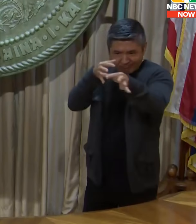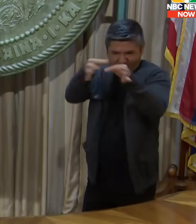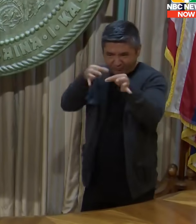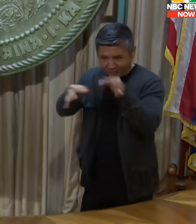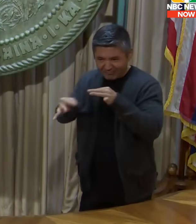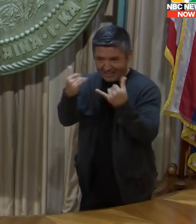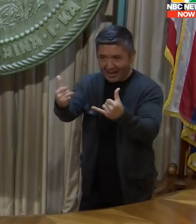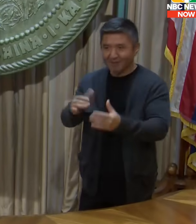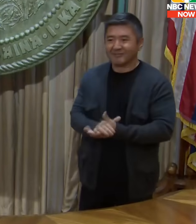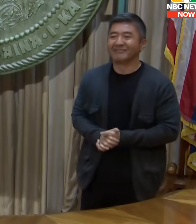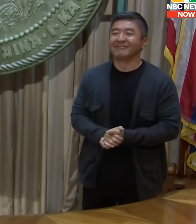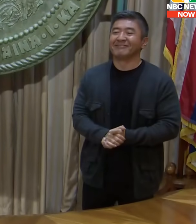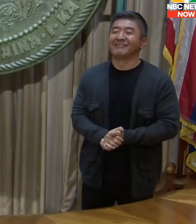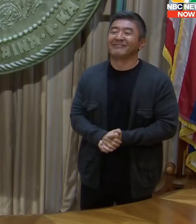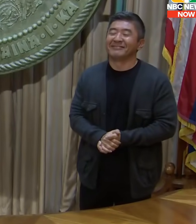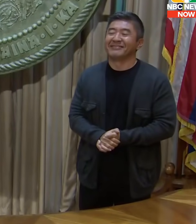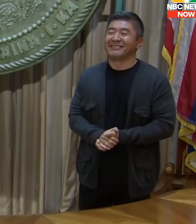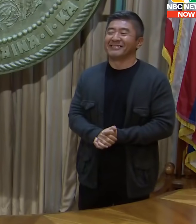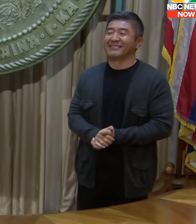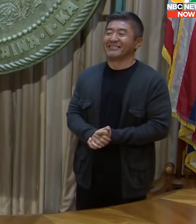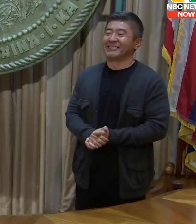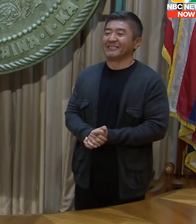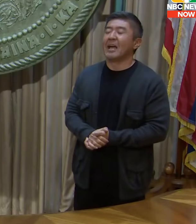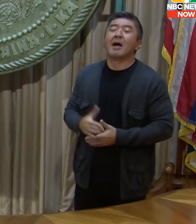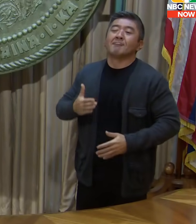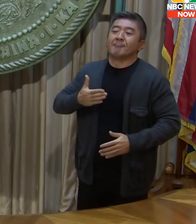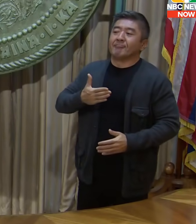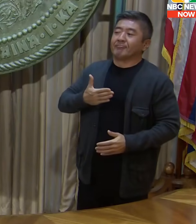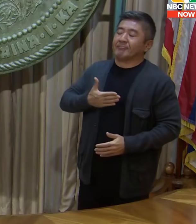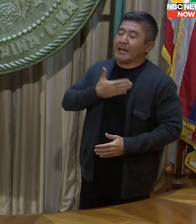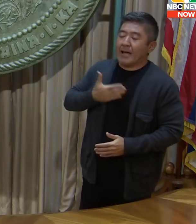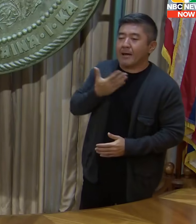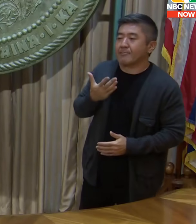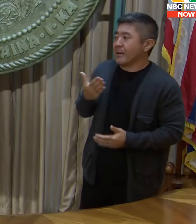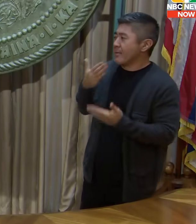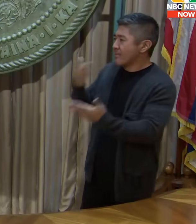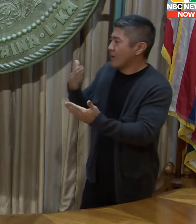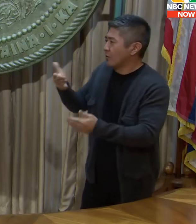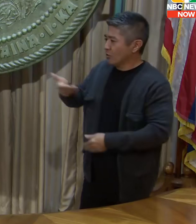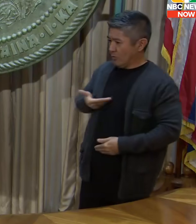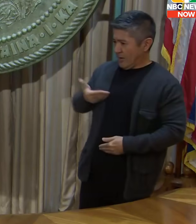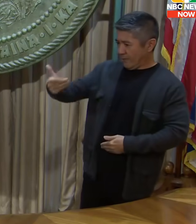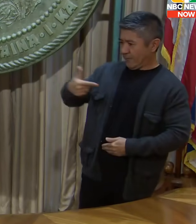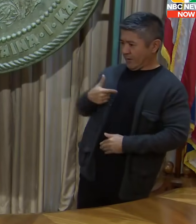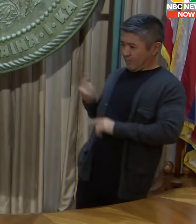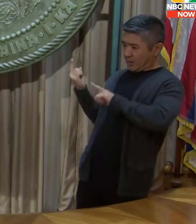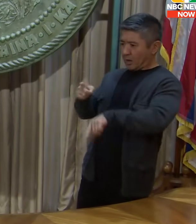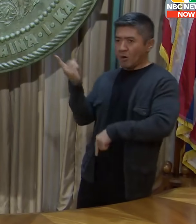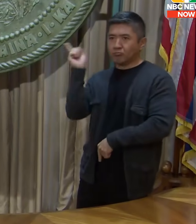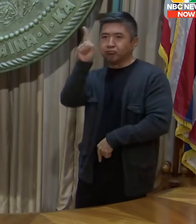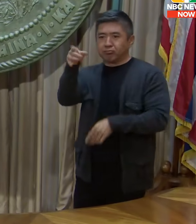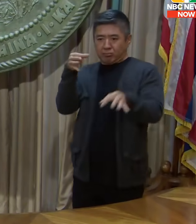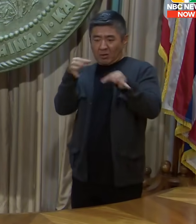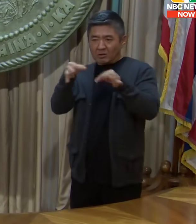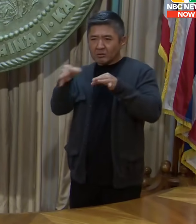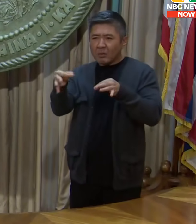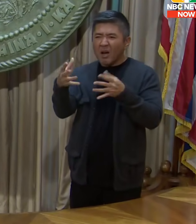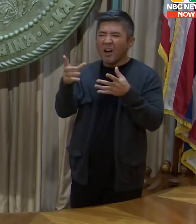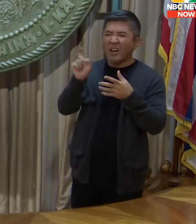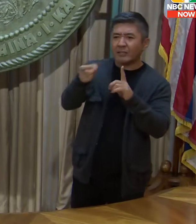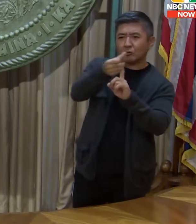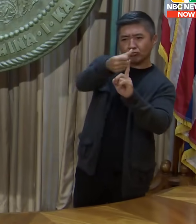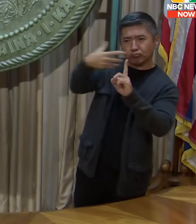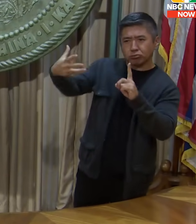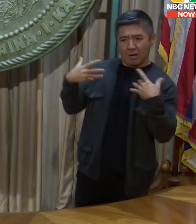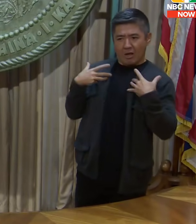Gov. No, I'm very grateful to be here. Thank you, and it's terrific to be able to give an update on the health considerations